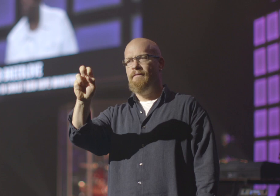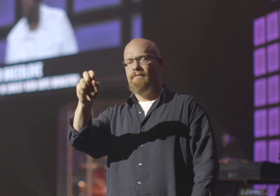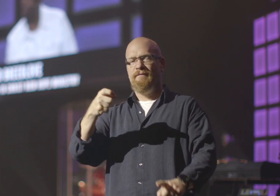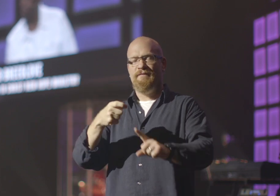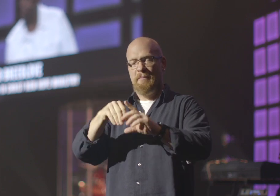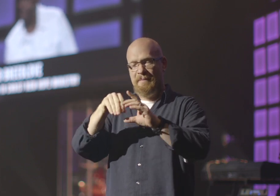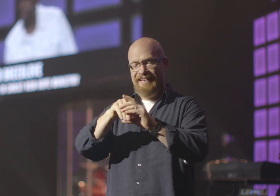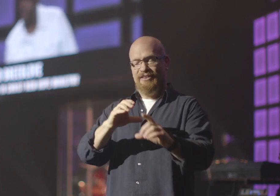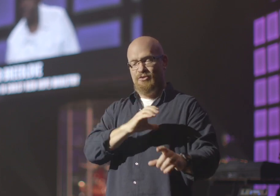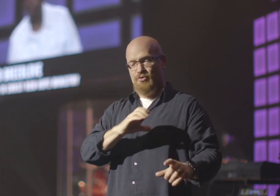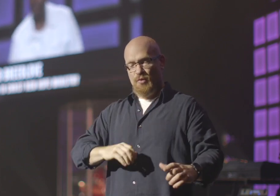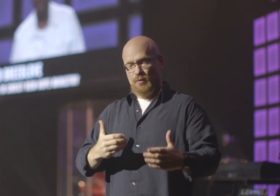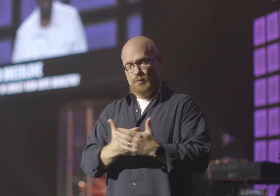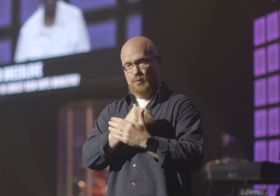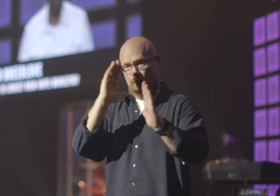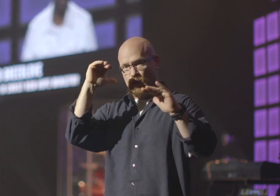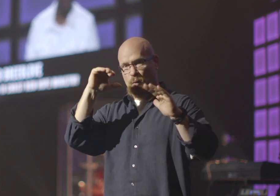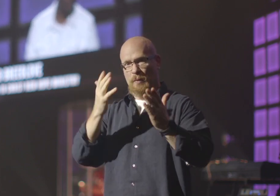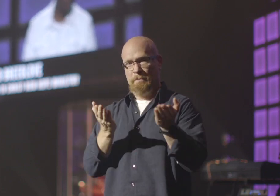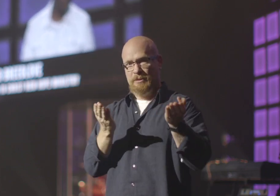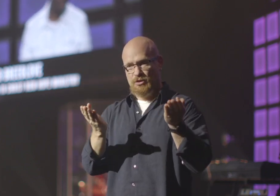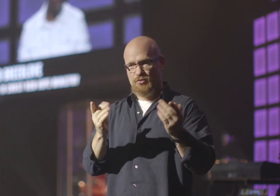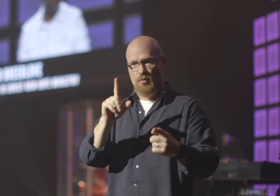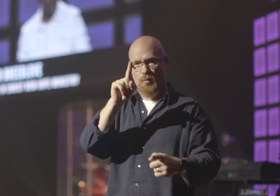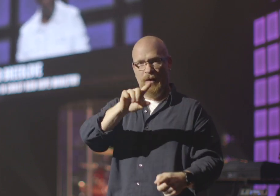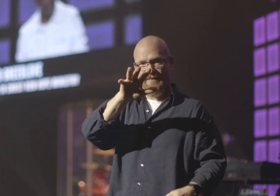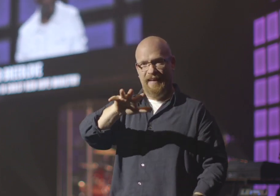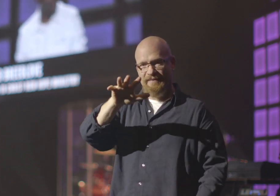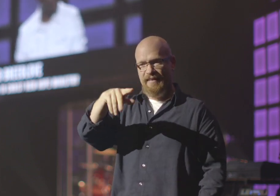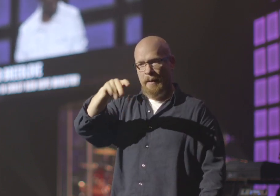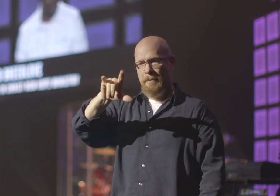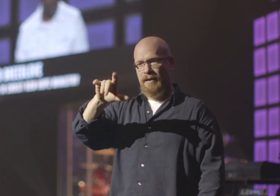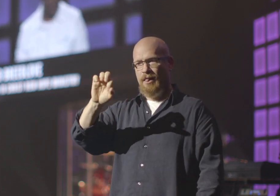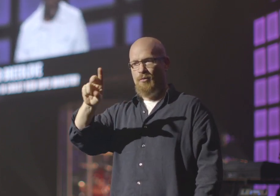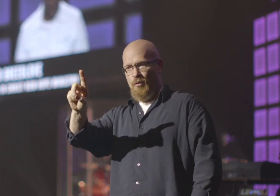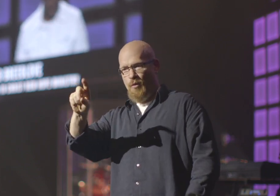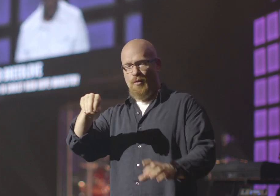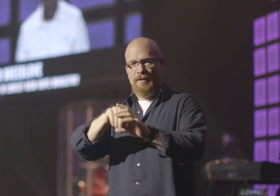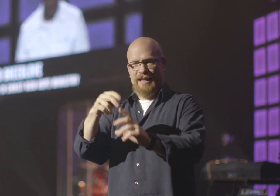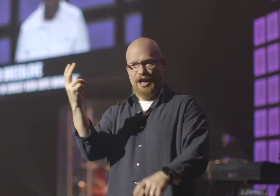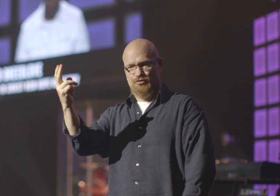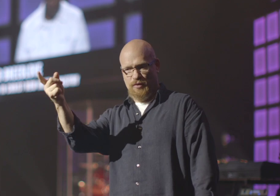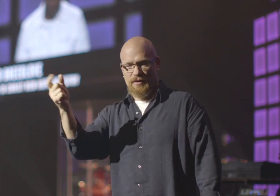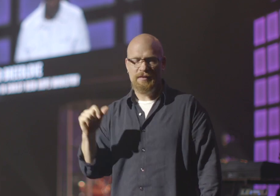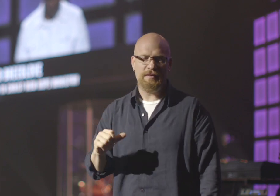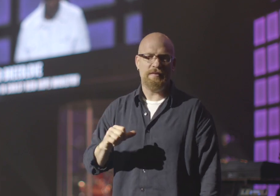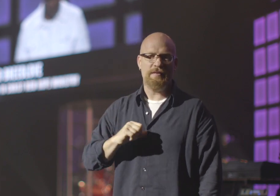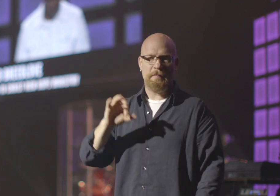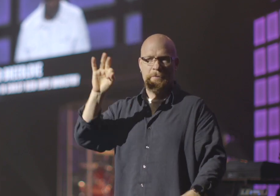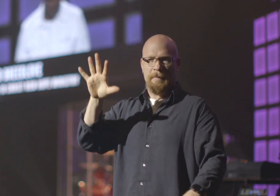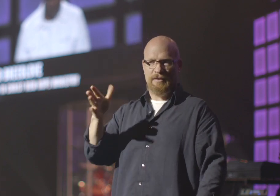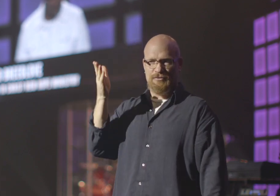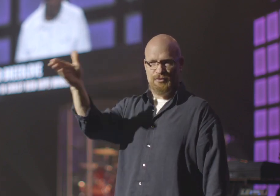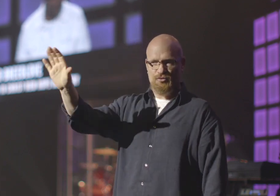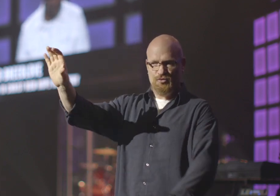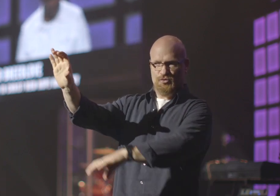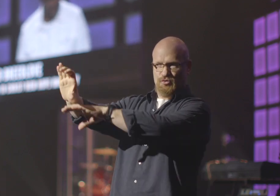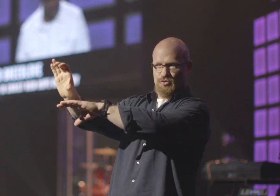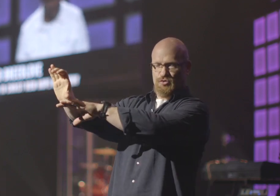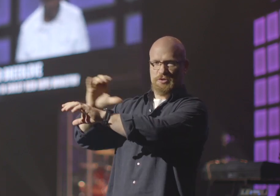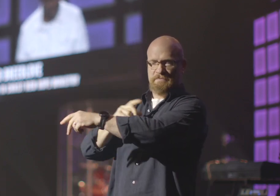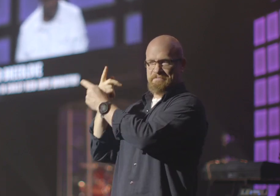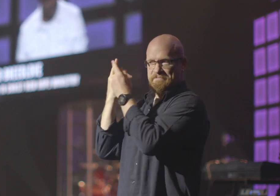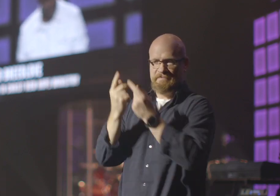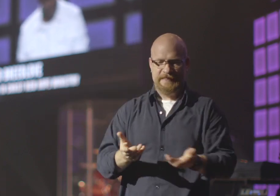New Hope Ministry, 155 Pinnacle Road, the town of Henrietta. I am the pastor there, and